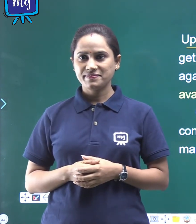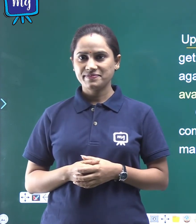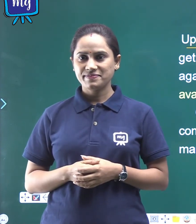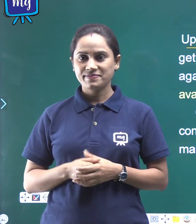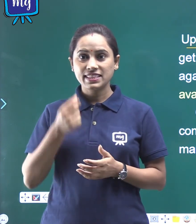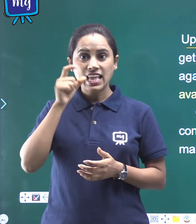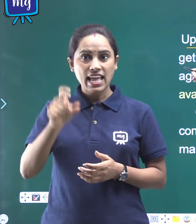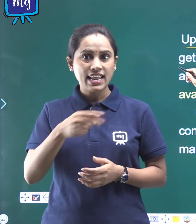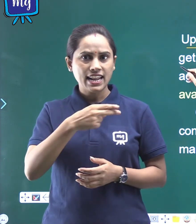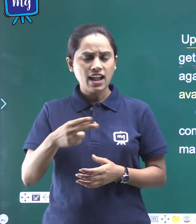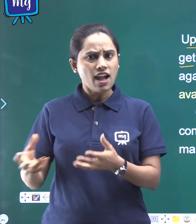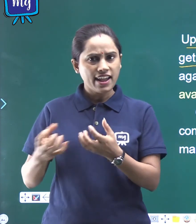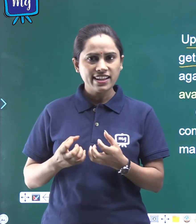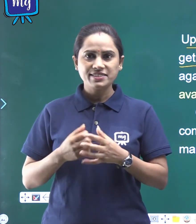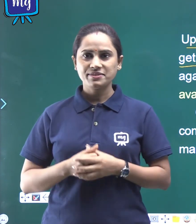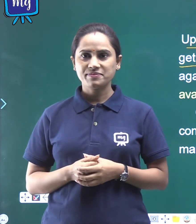Ranga gets